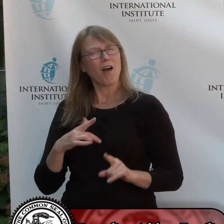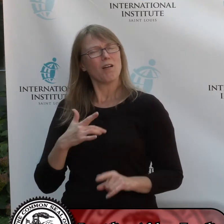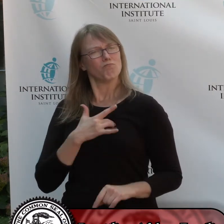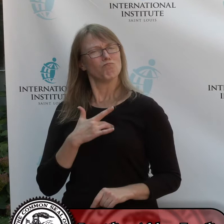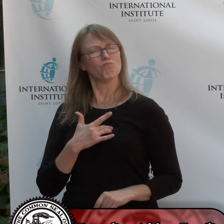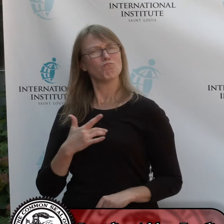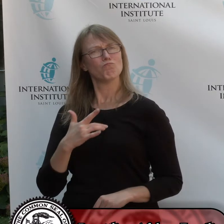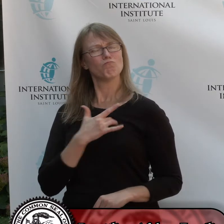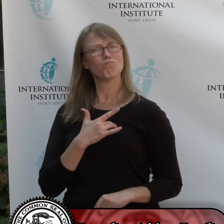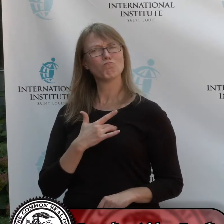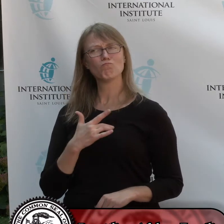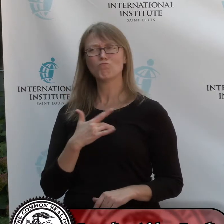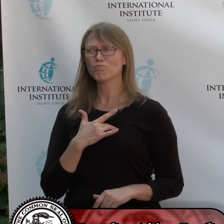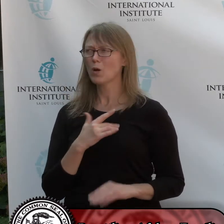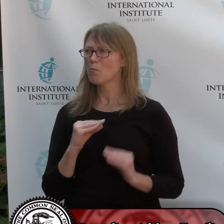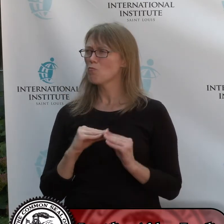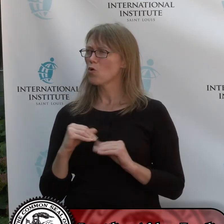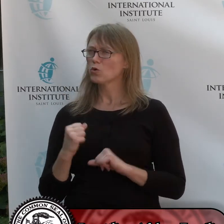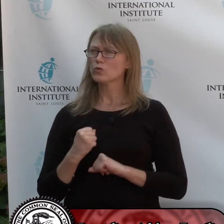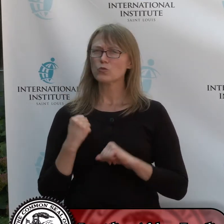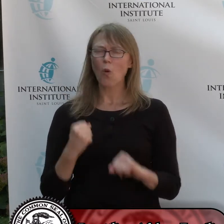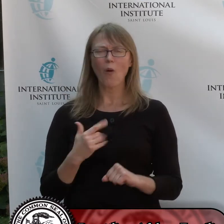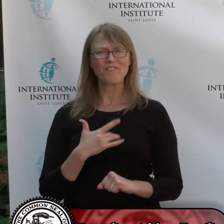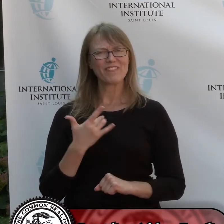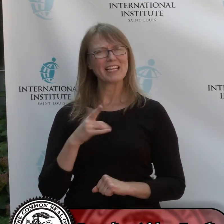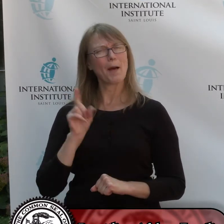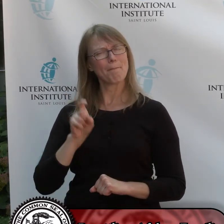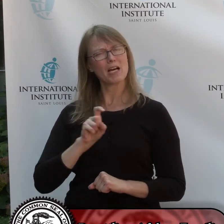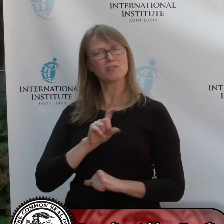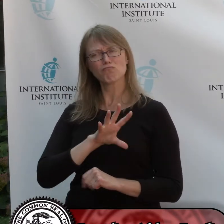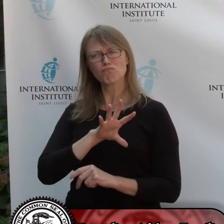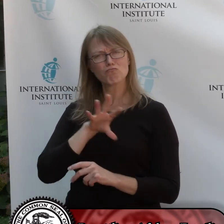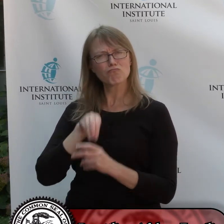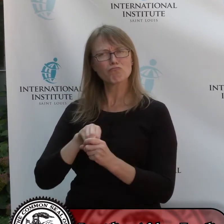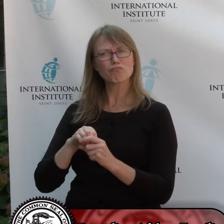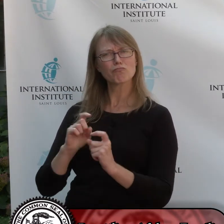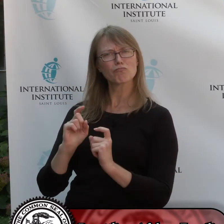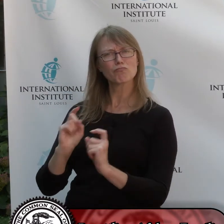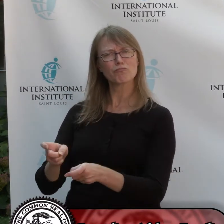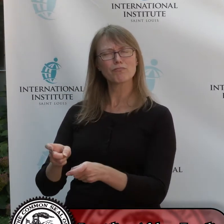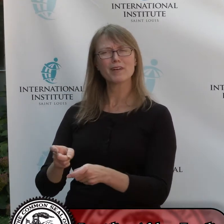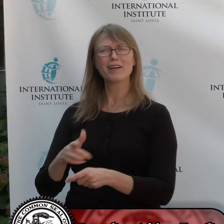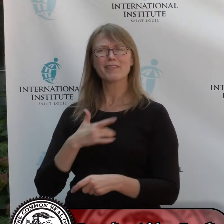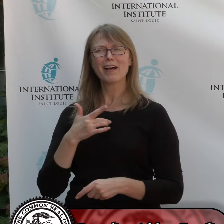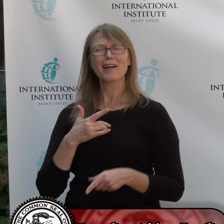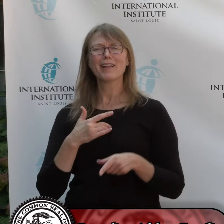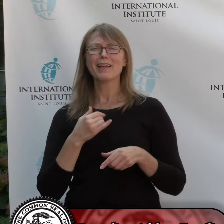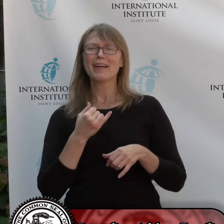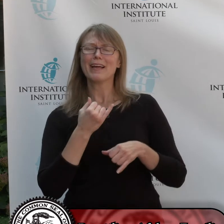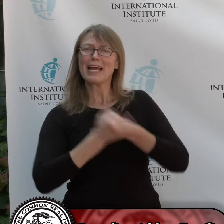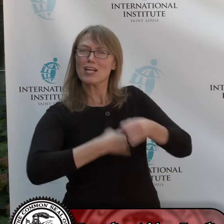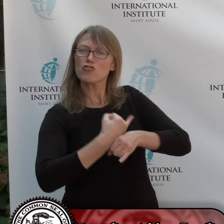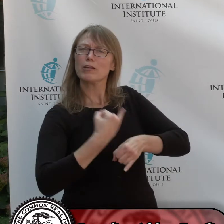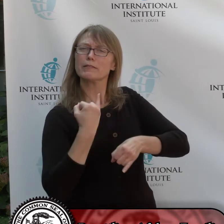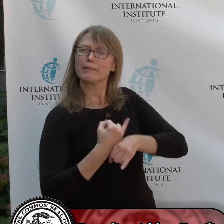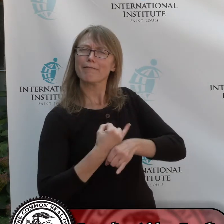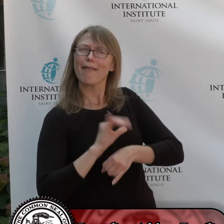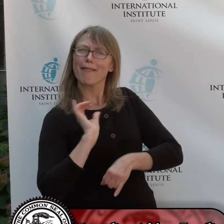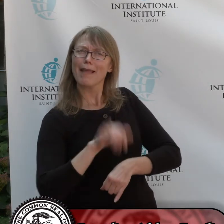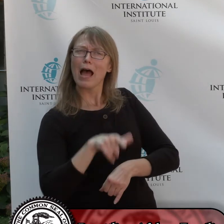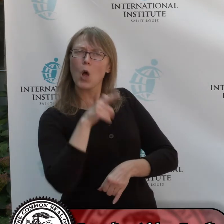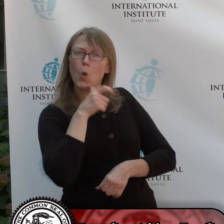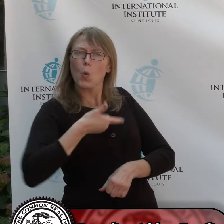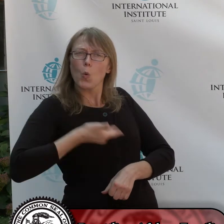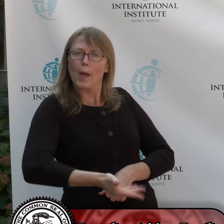different organizations, but I also always chose International Institute since that was the organizations that welcomed me in the first time. In 2019, I joined the